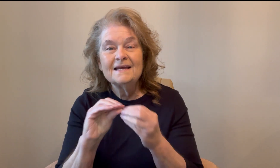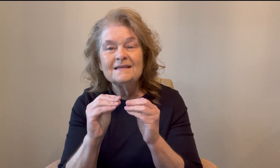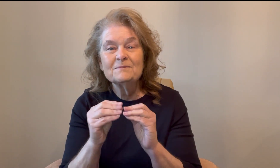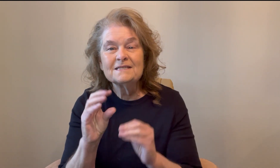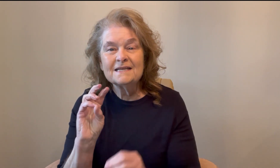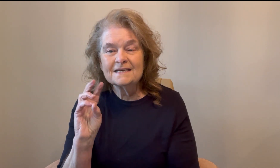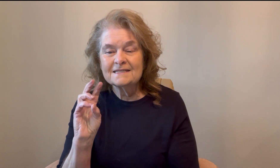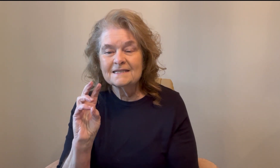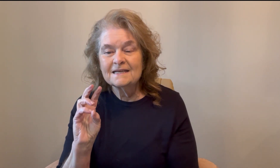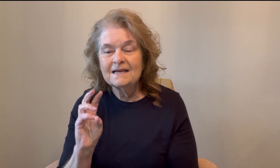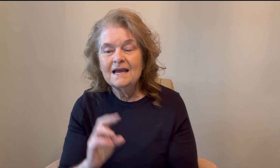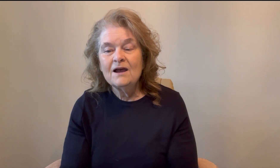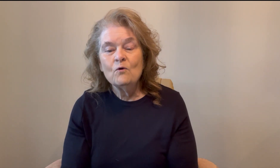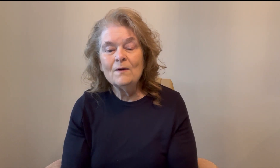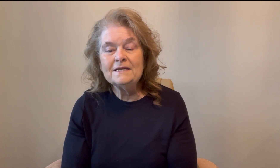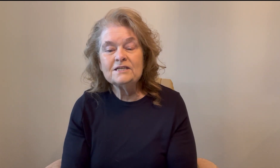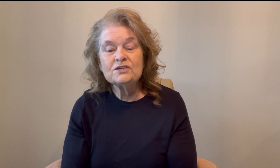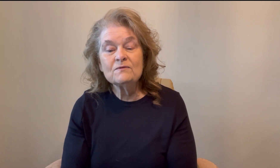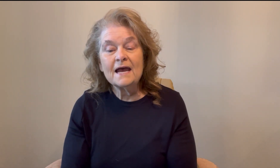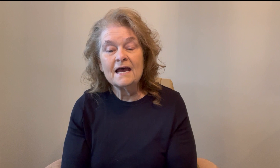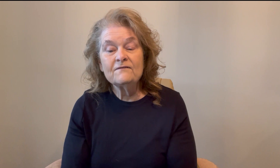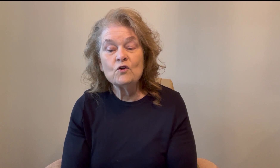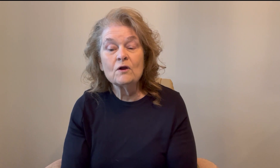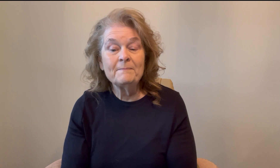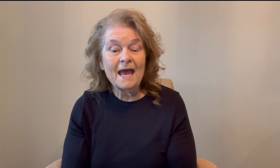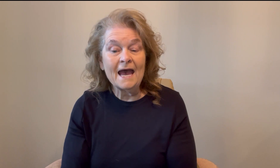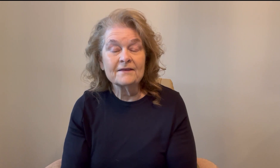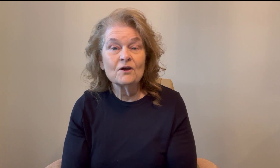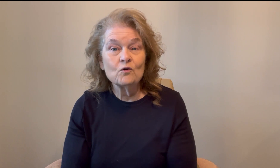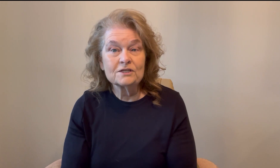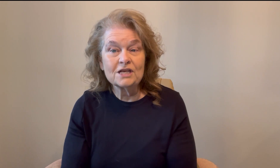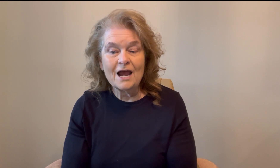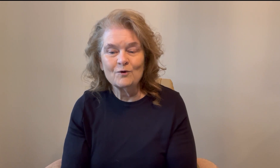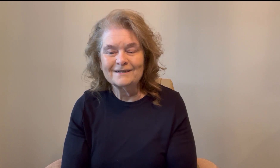Number 6, when did you have your bath or shower?